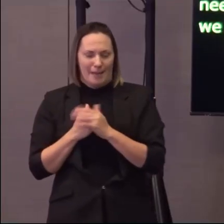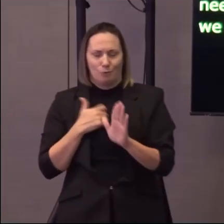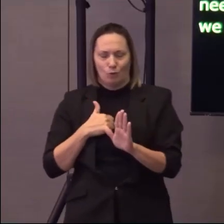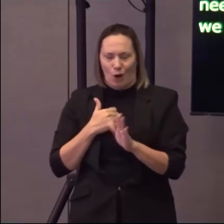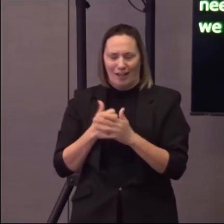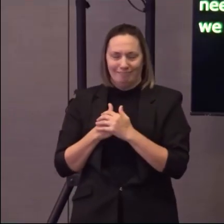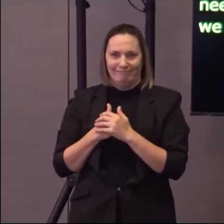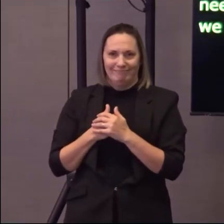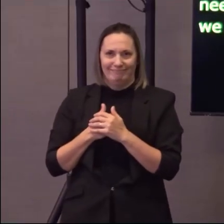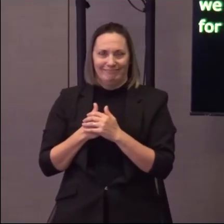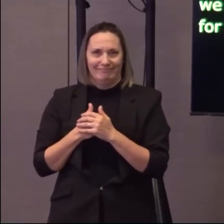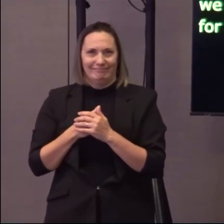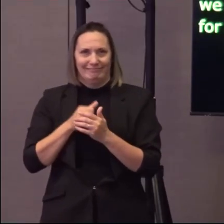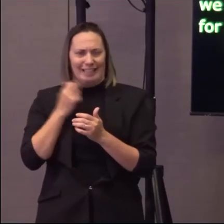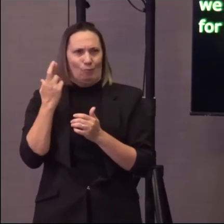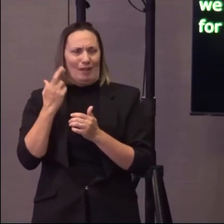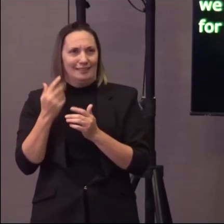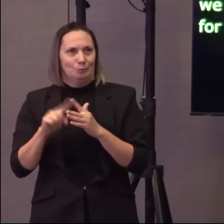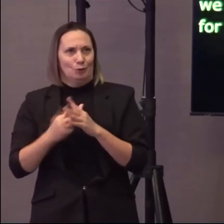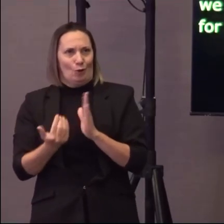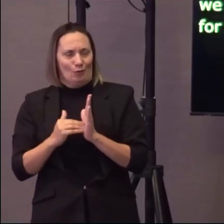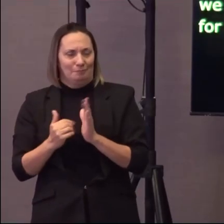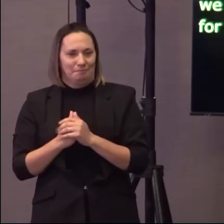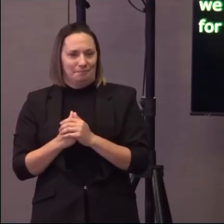sorry, this restarted on me.